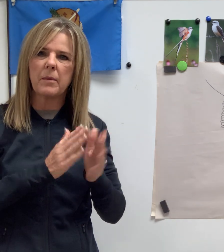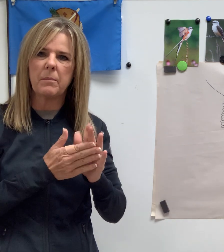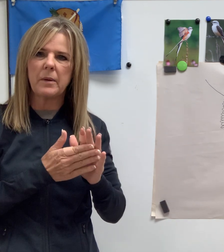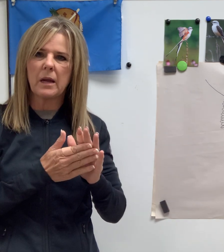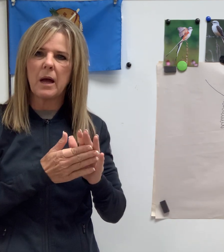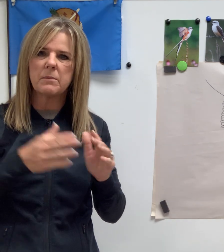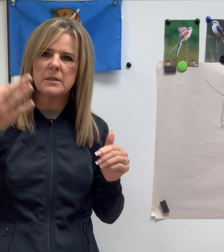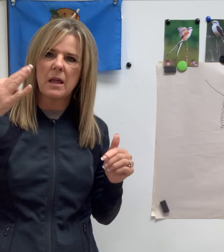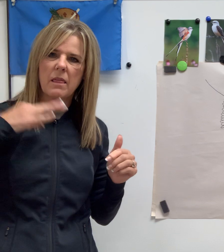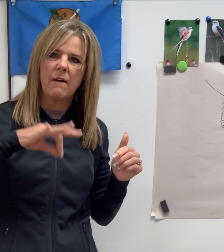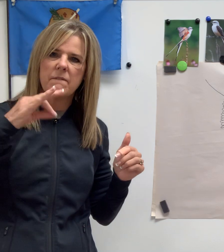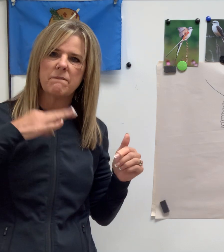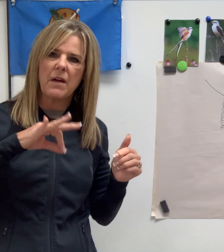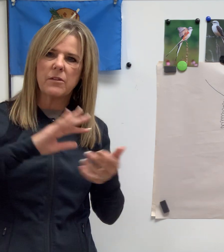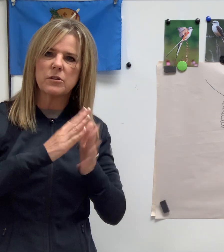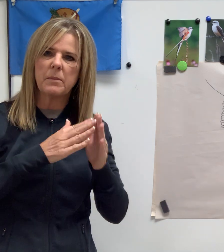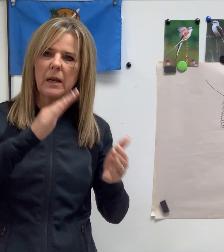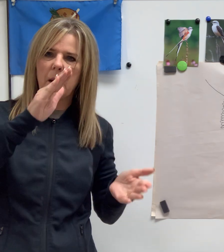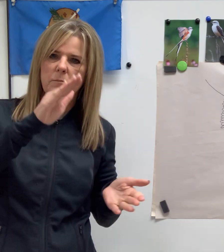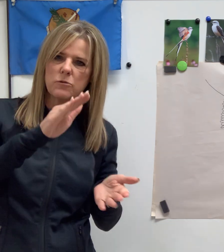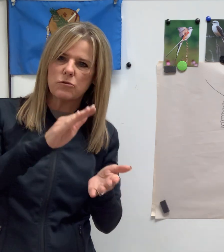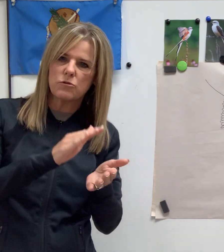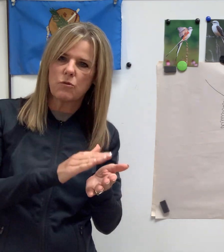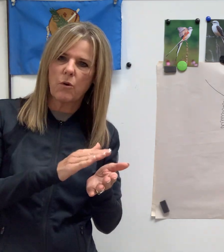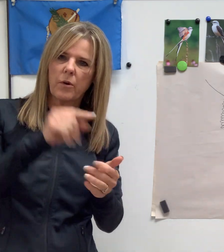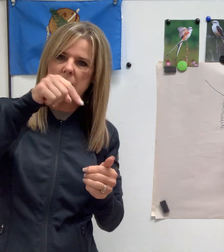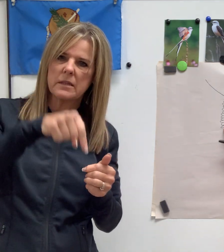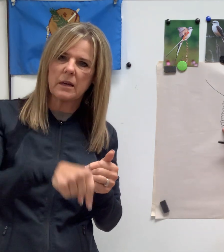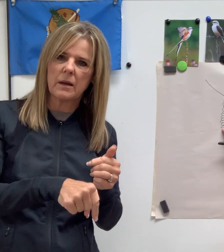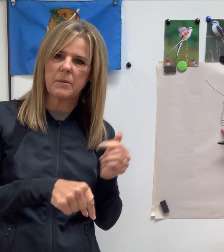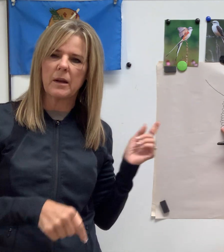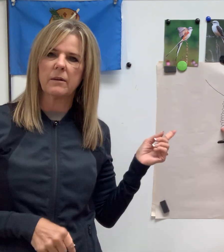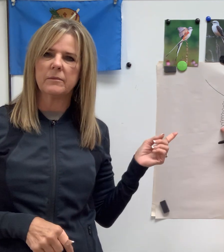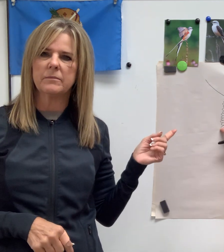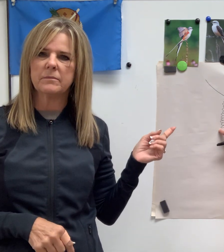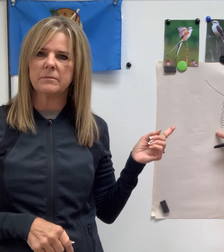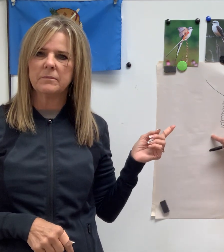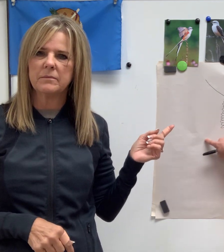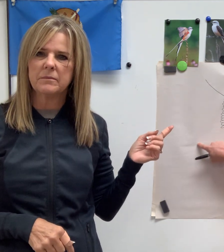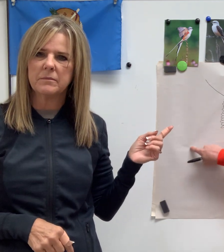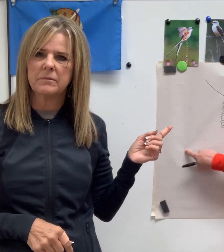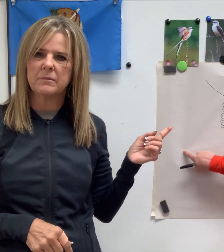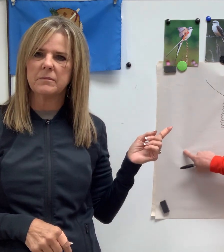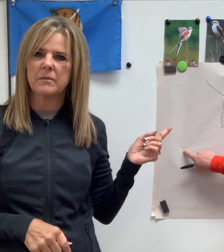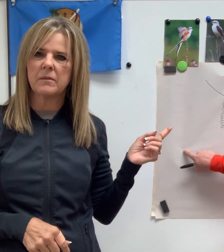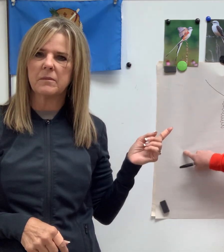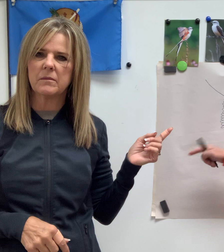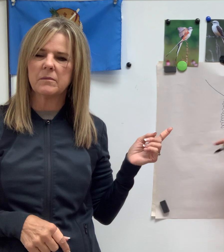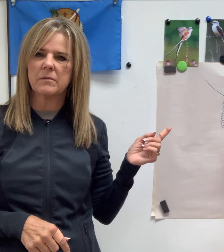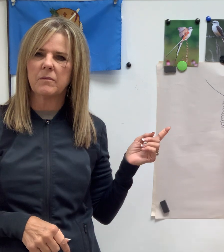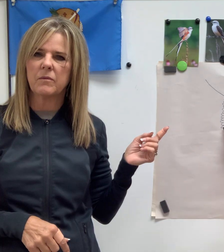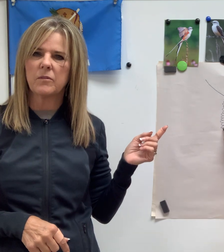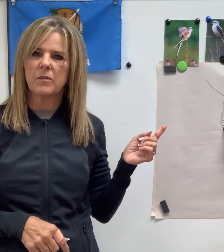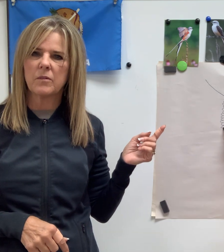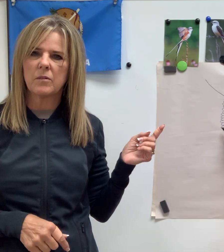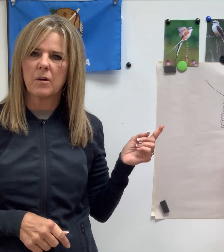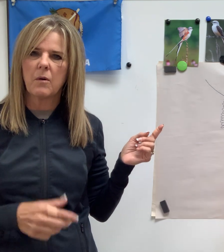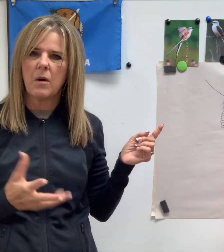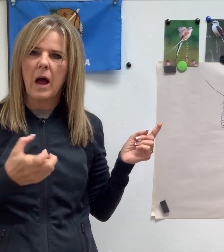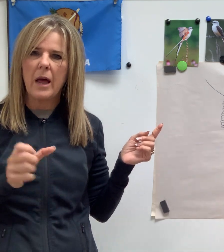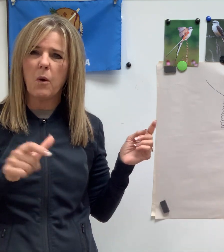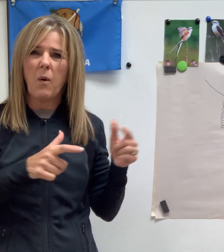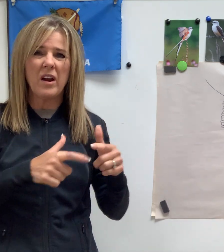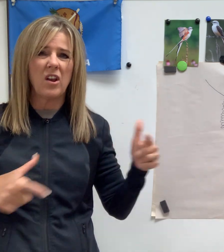the feathers, get shorter as they come down. So I don't want to make a super long curve line over here on the